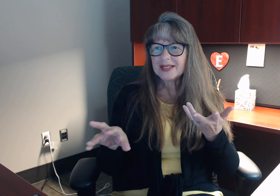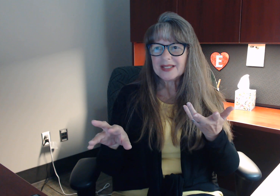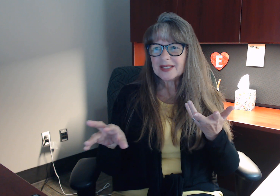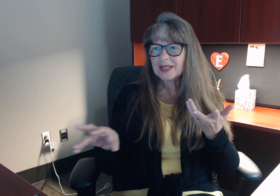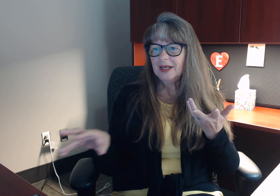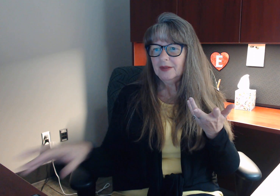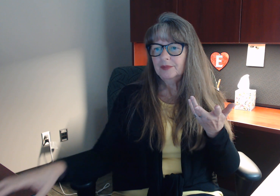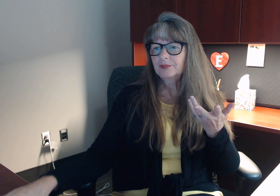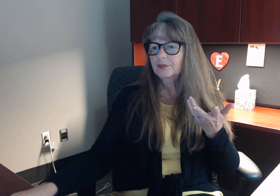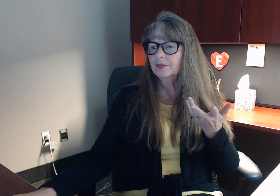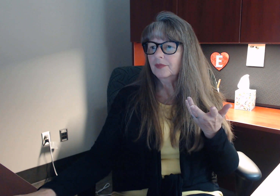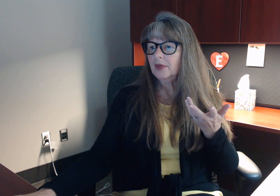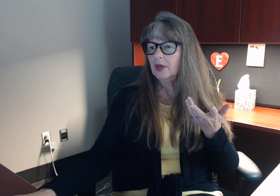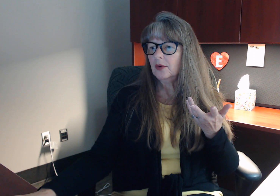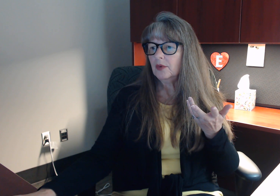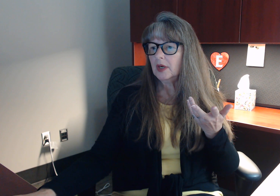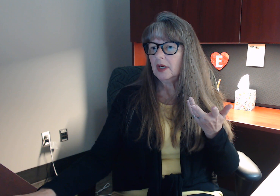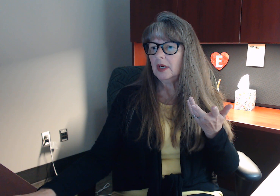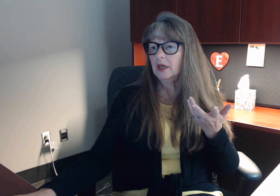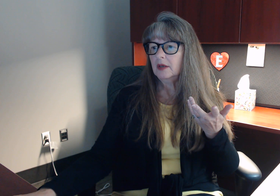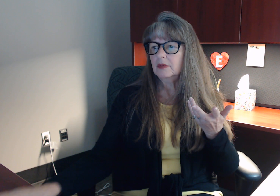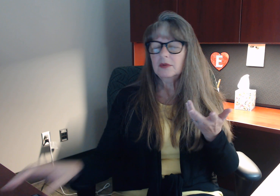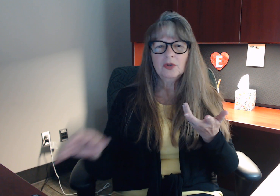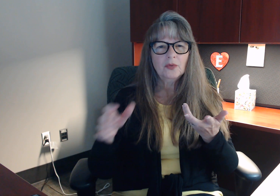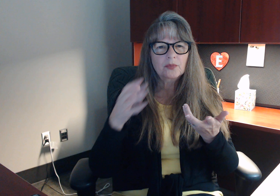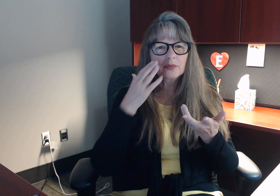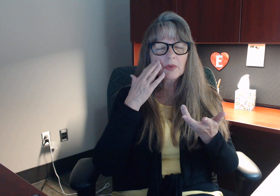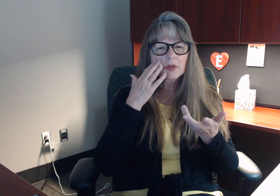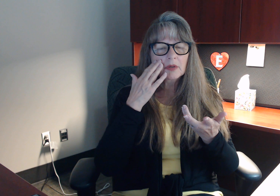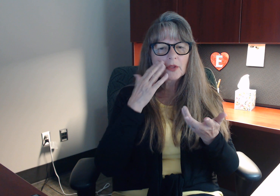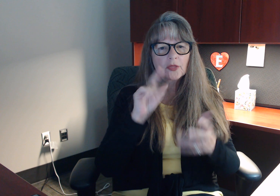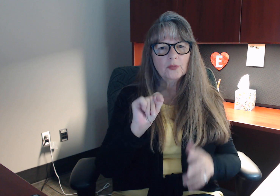it's you know, you know, thrift